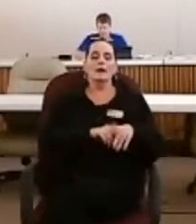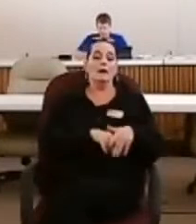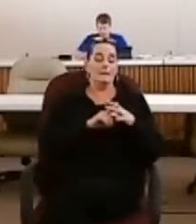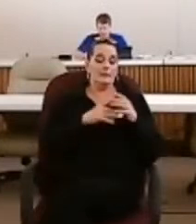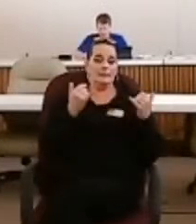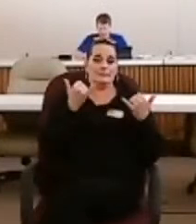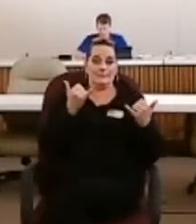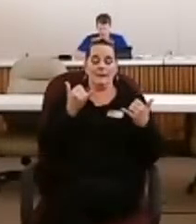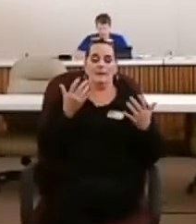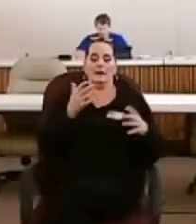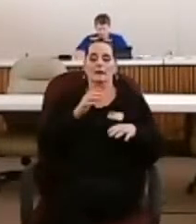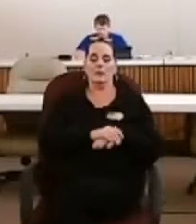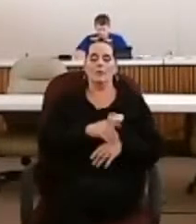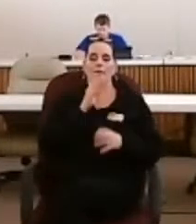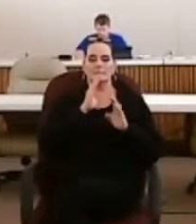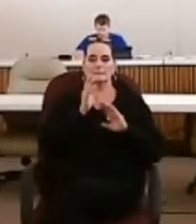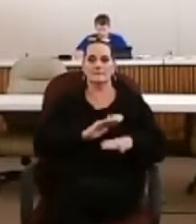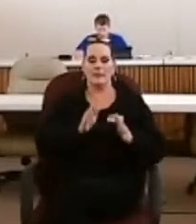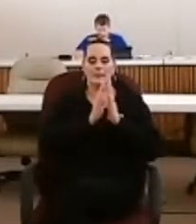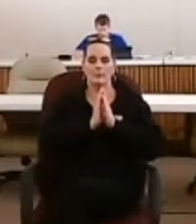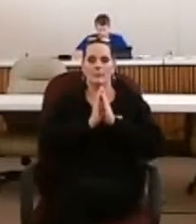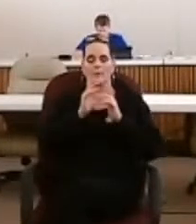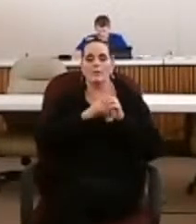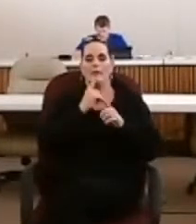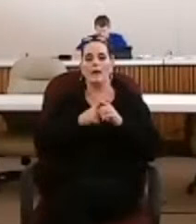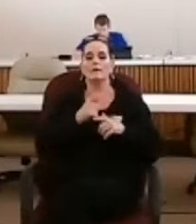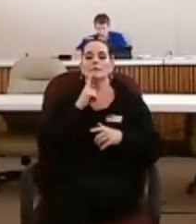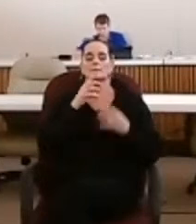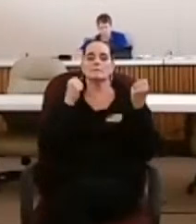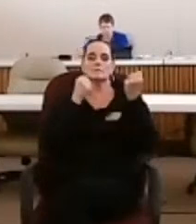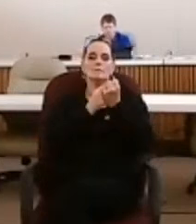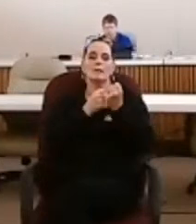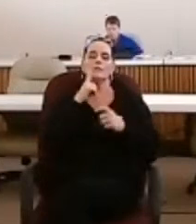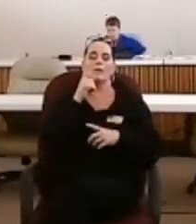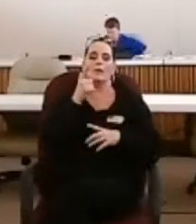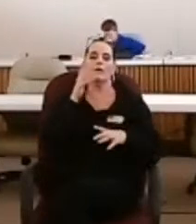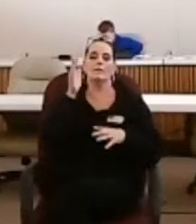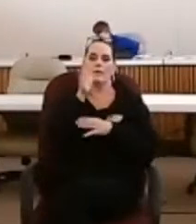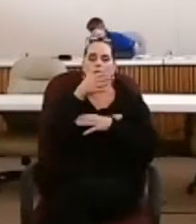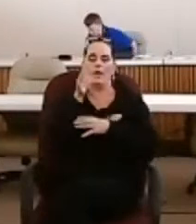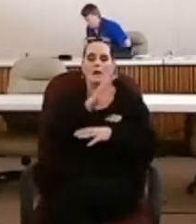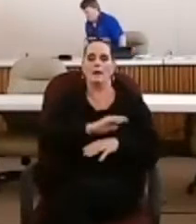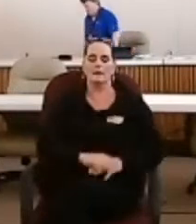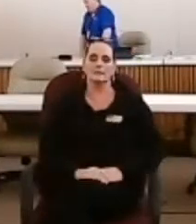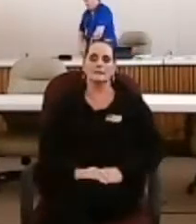evening with a silent prayer followed by the Pledge of Allegiance to the flag.